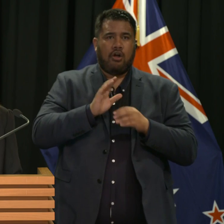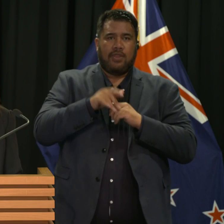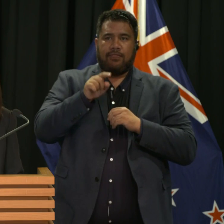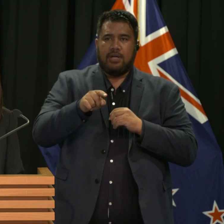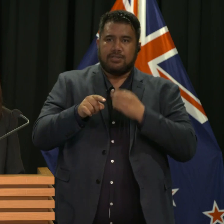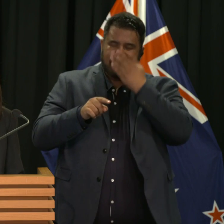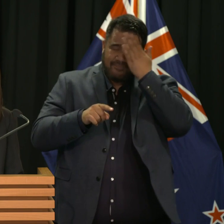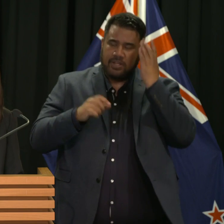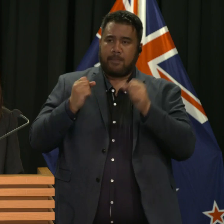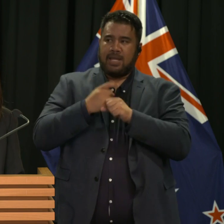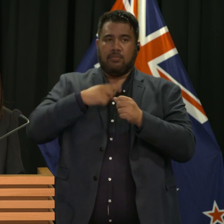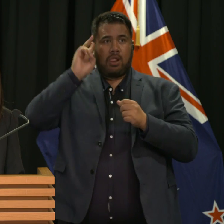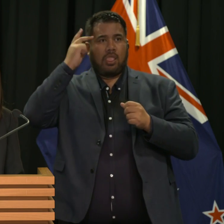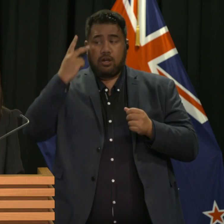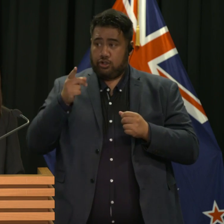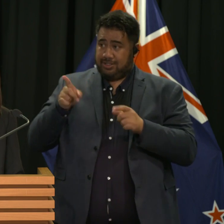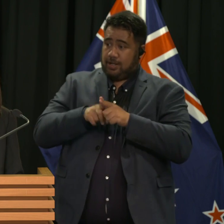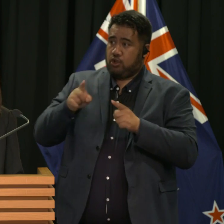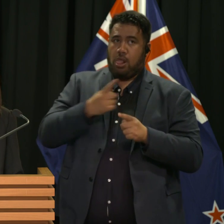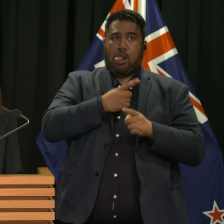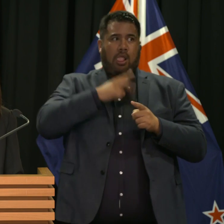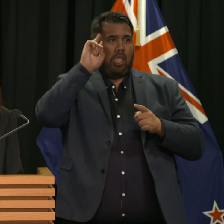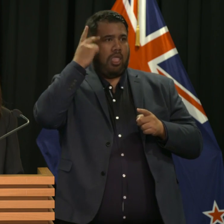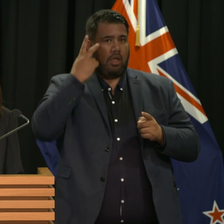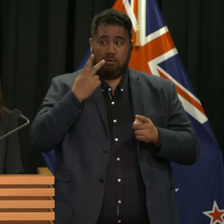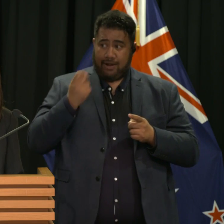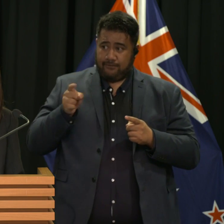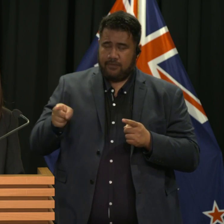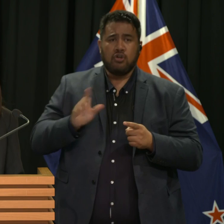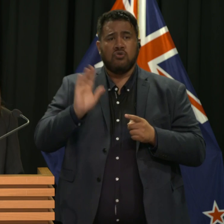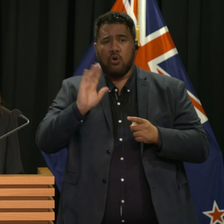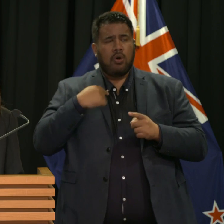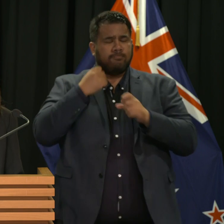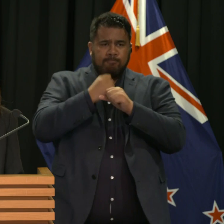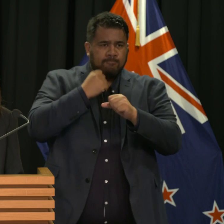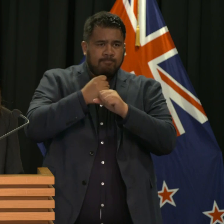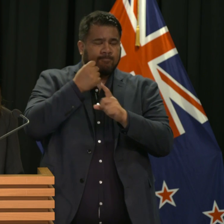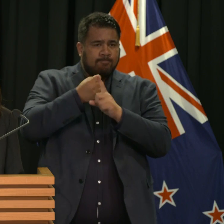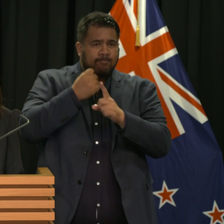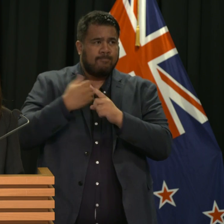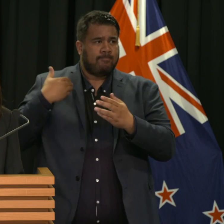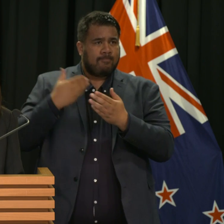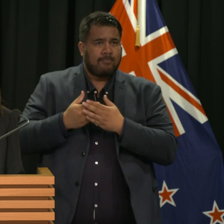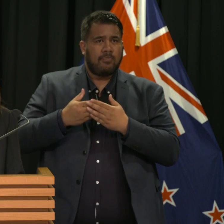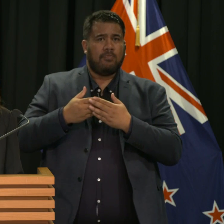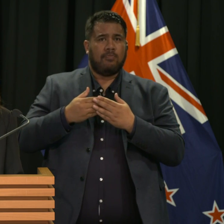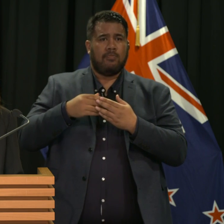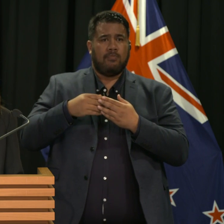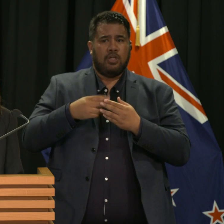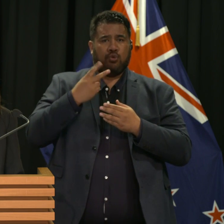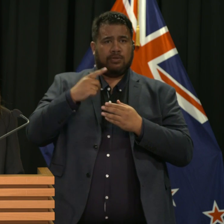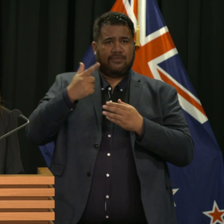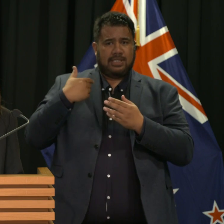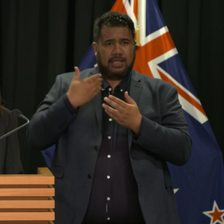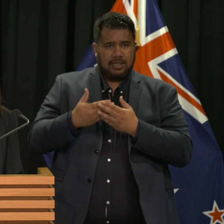Look, absolutely not. Again, I campaigned on this in 2017. I was a part of